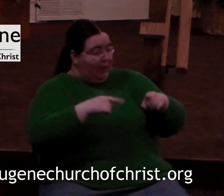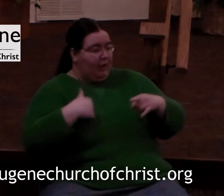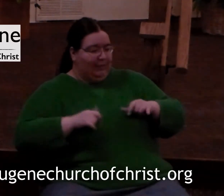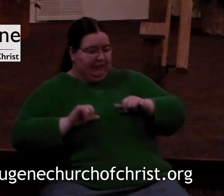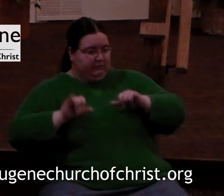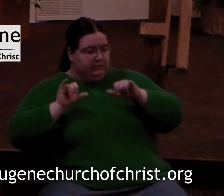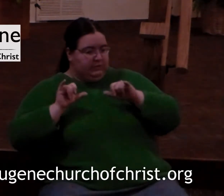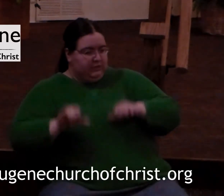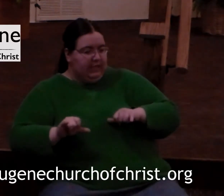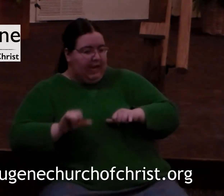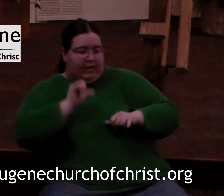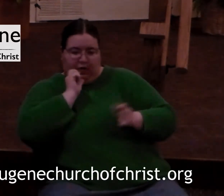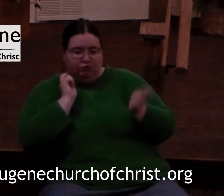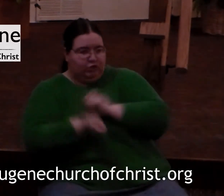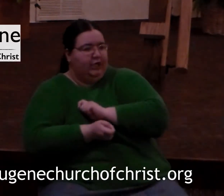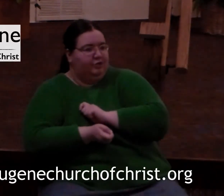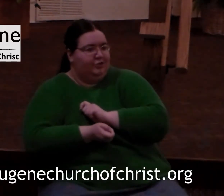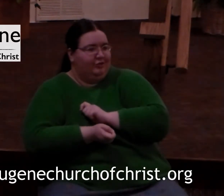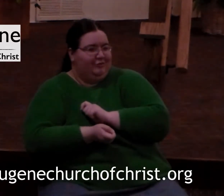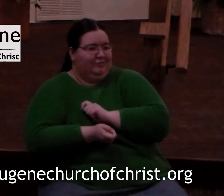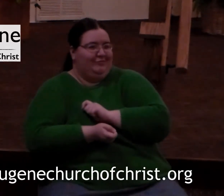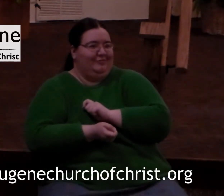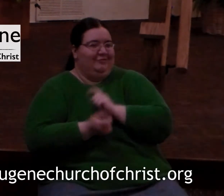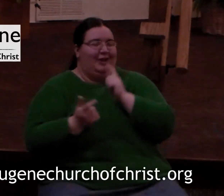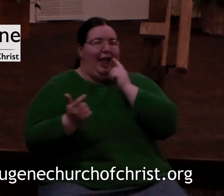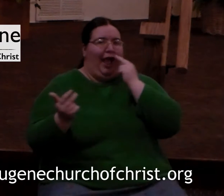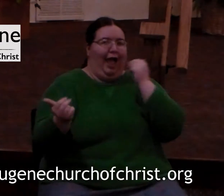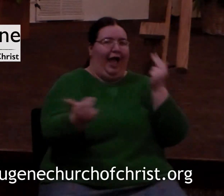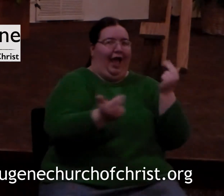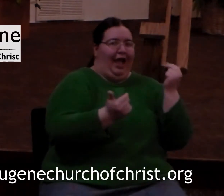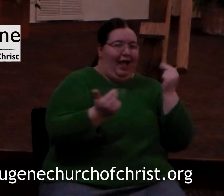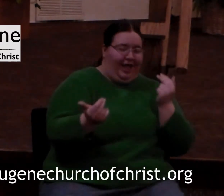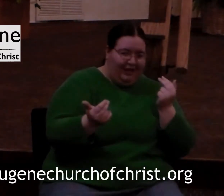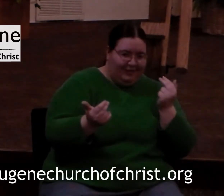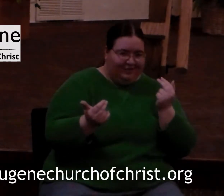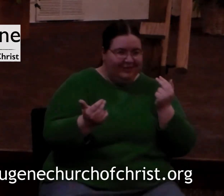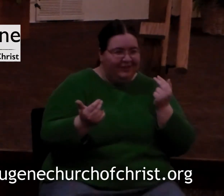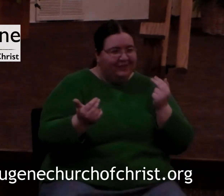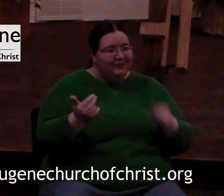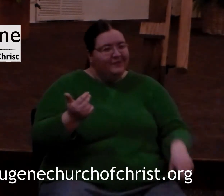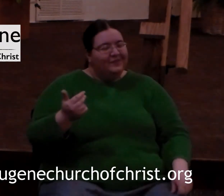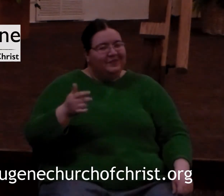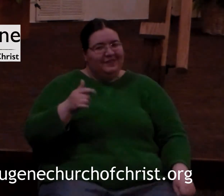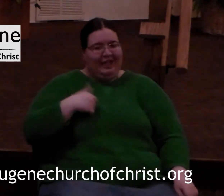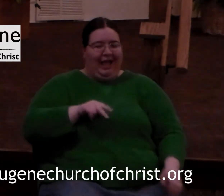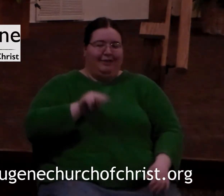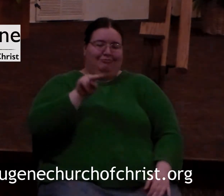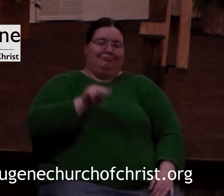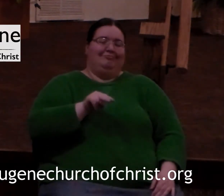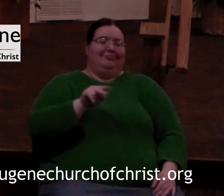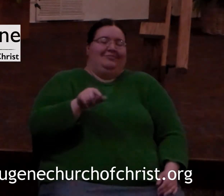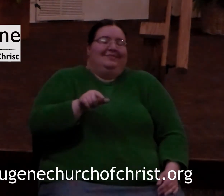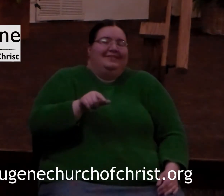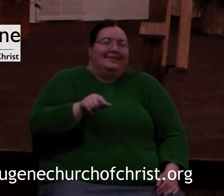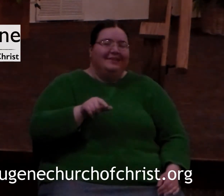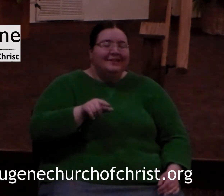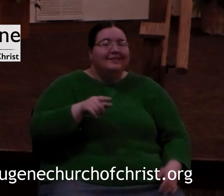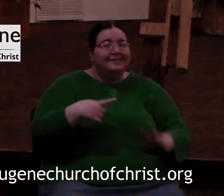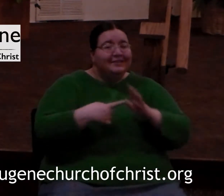And I looked at that and laughed and shook my head, and I thought, we would never say those things out loud, but sometimes we think those. We like how things